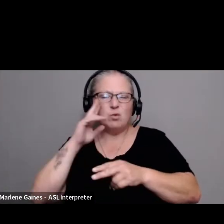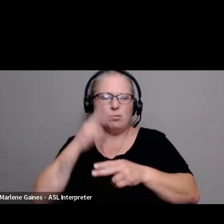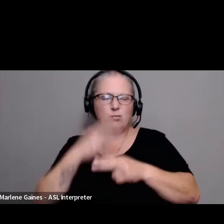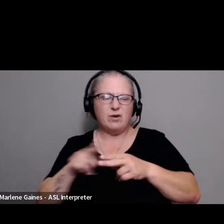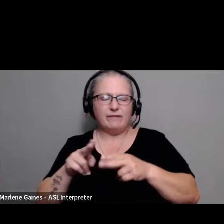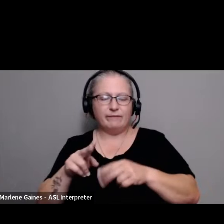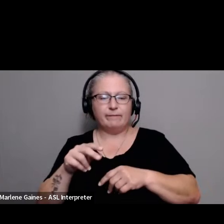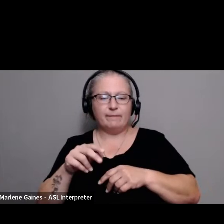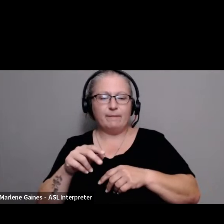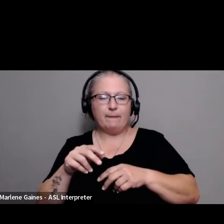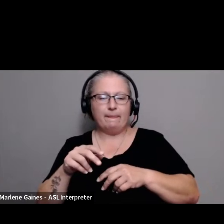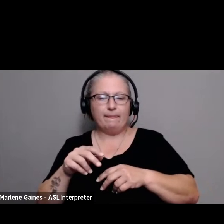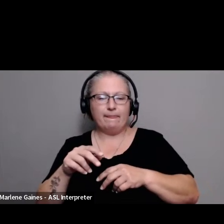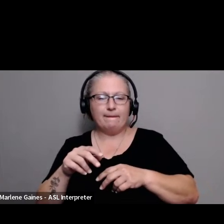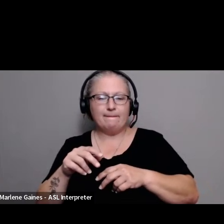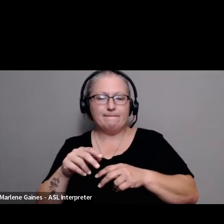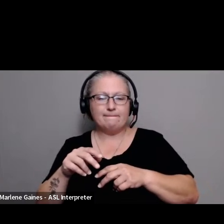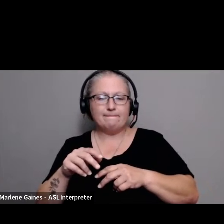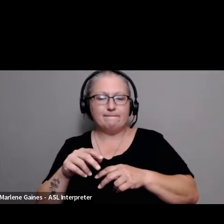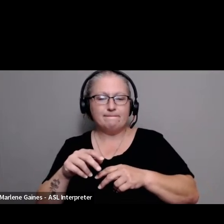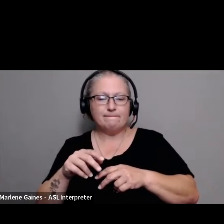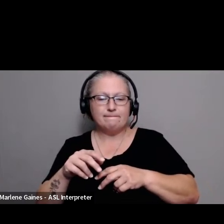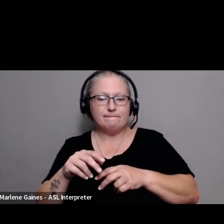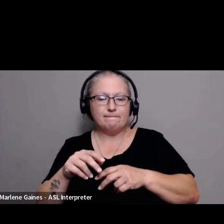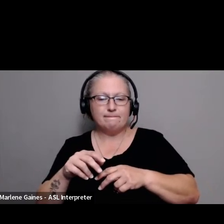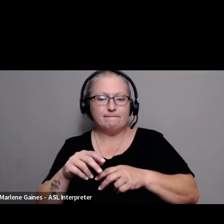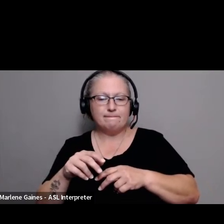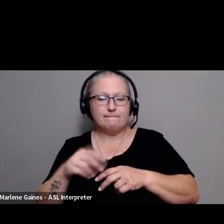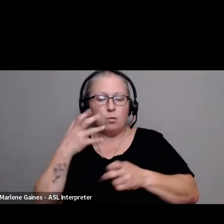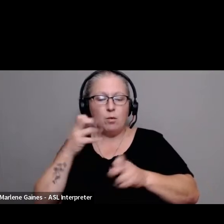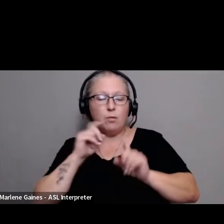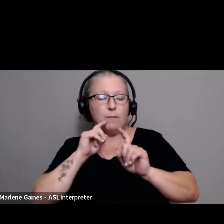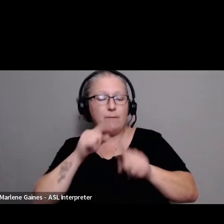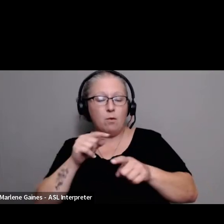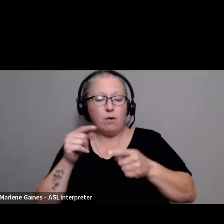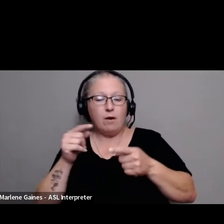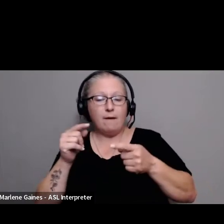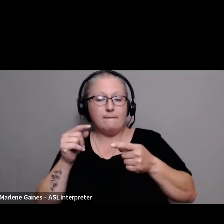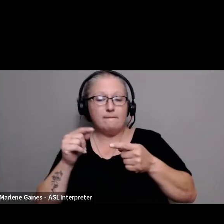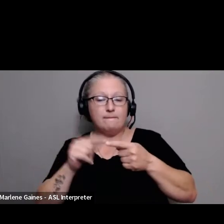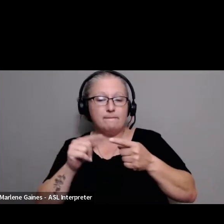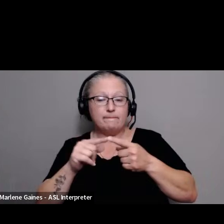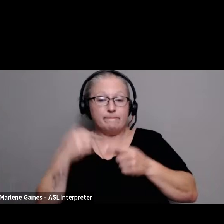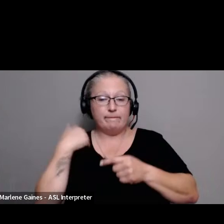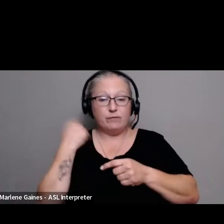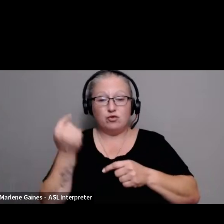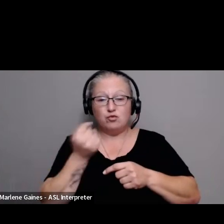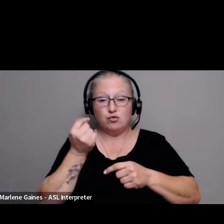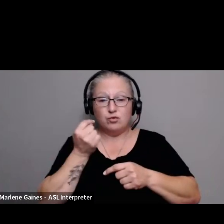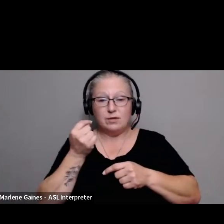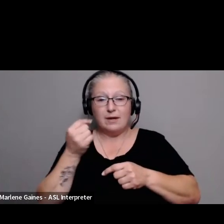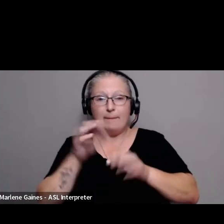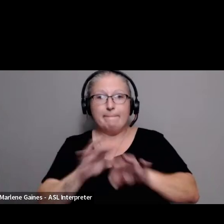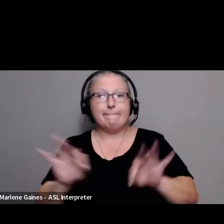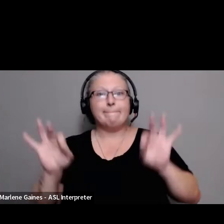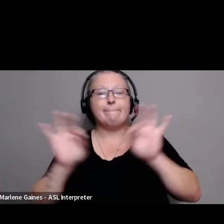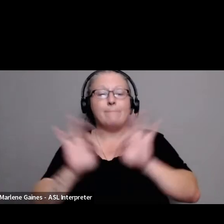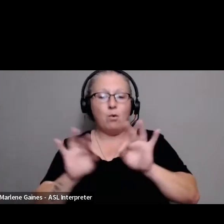A couple things this week that I wanted to report out on was Tuesday. We had a very